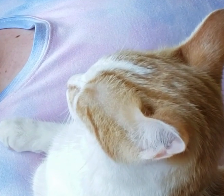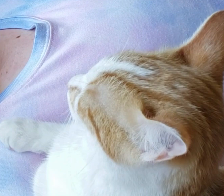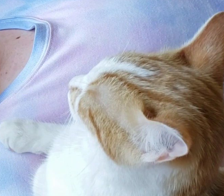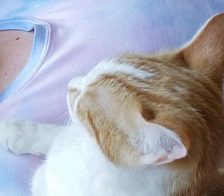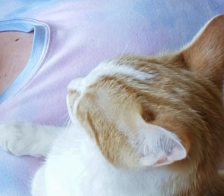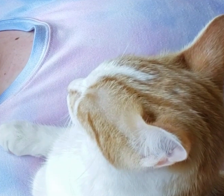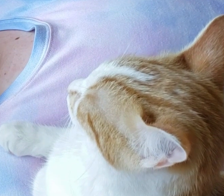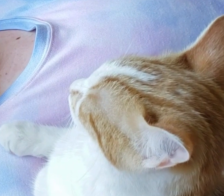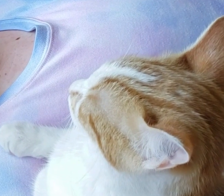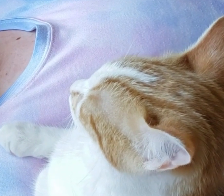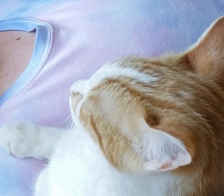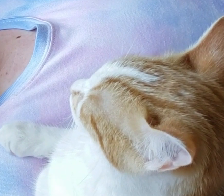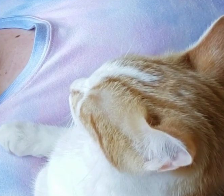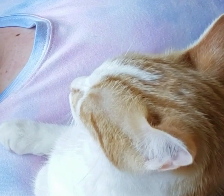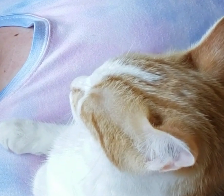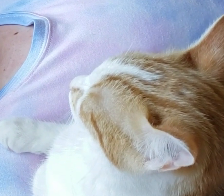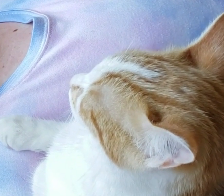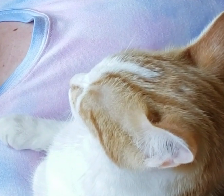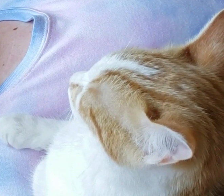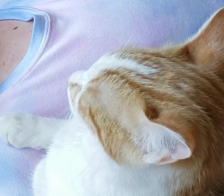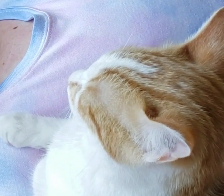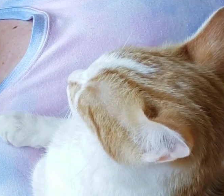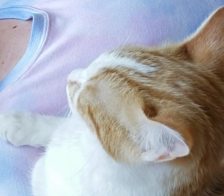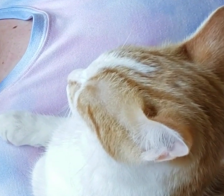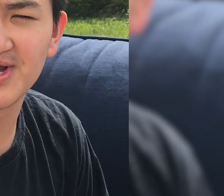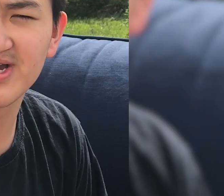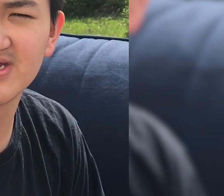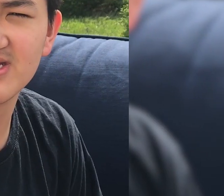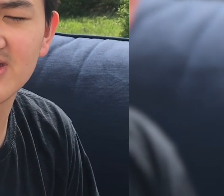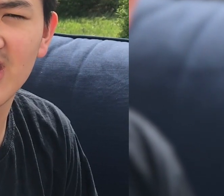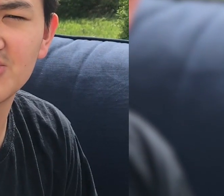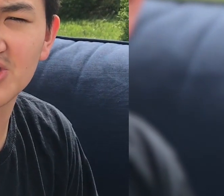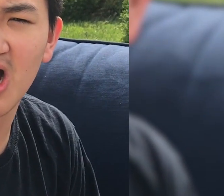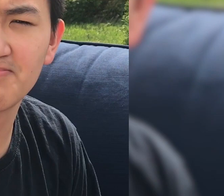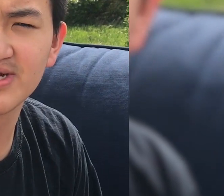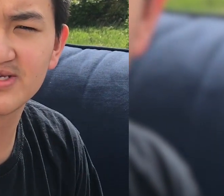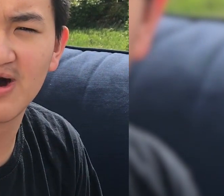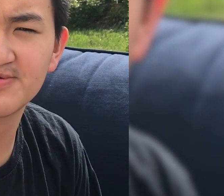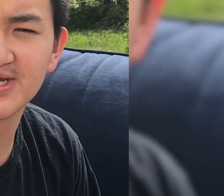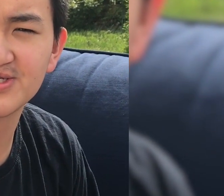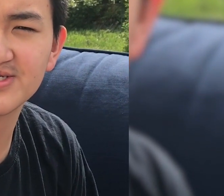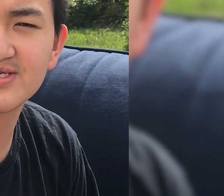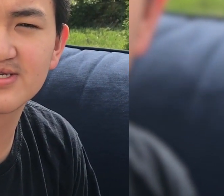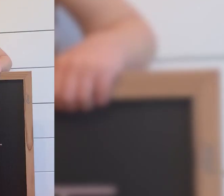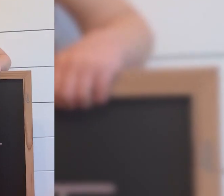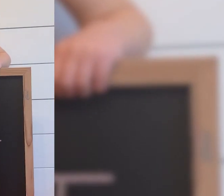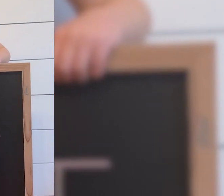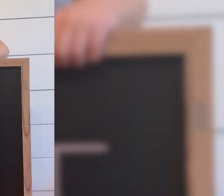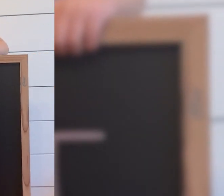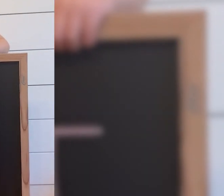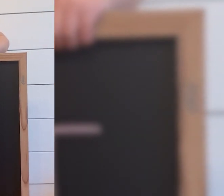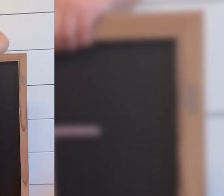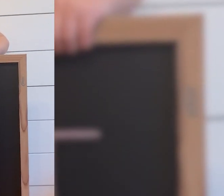I can share ideas. So I can engage in complex conversations.